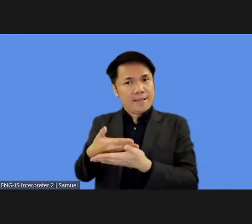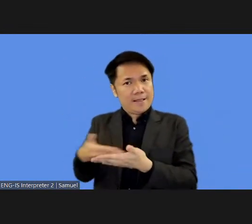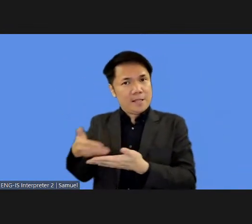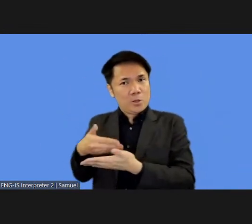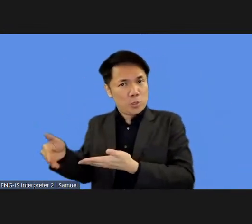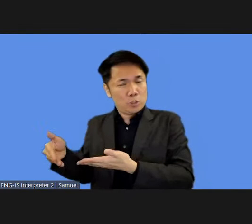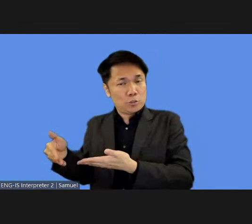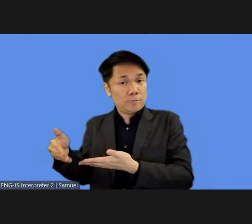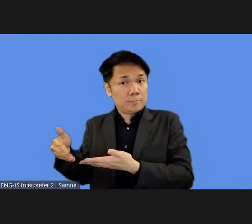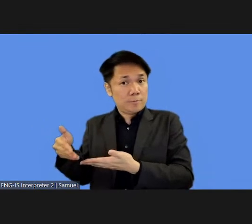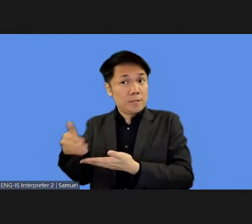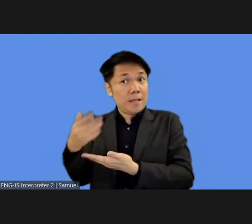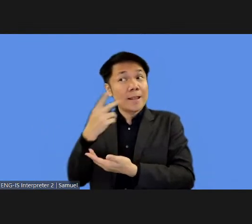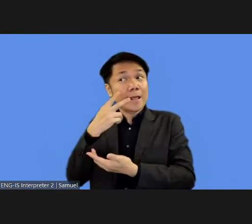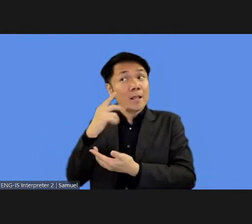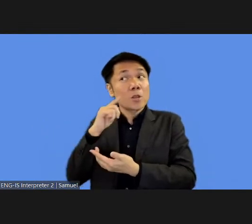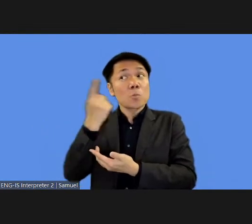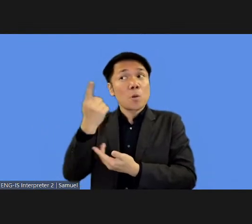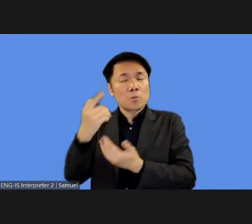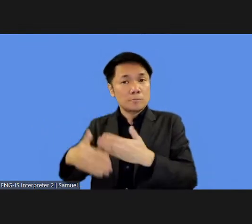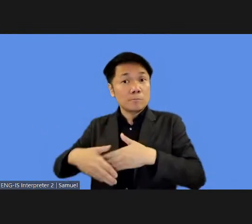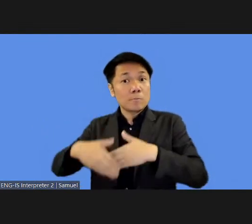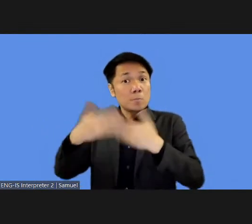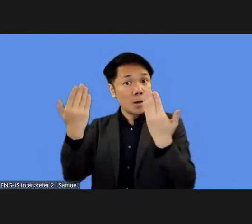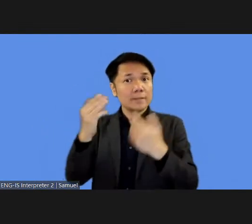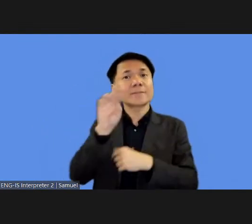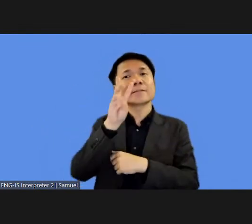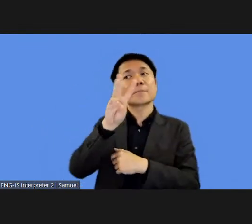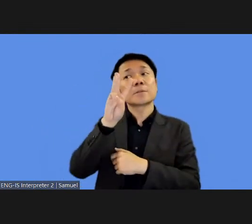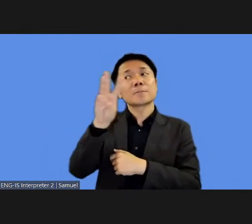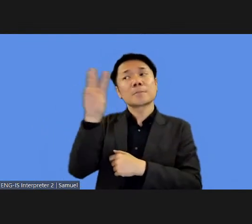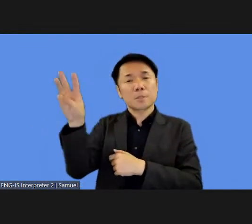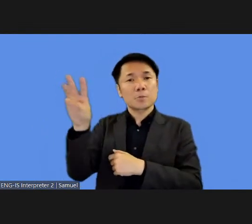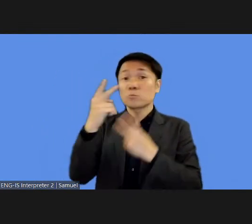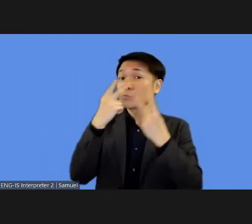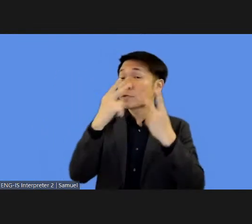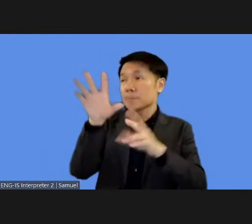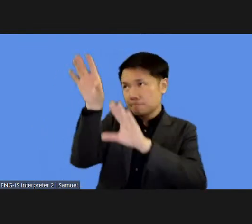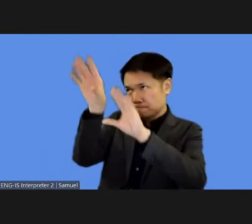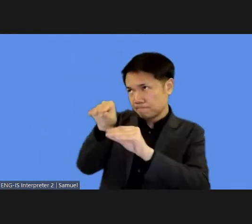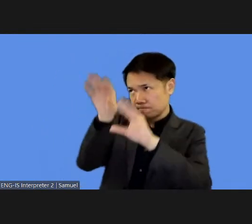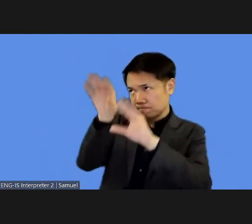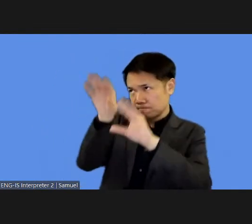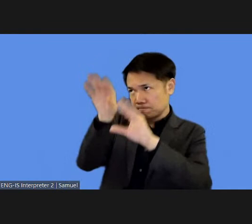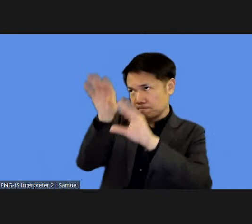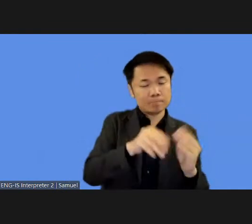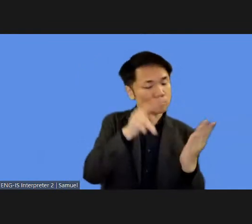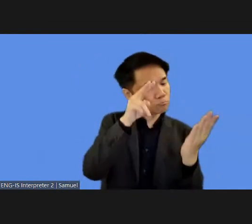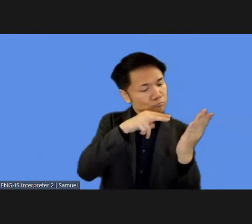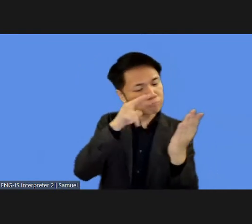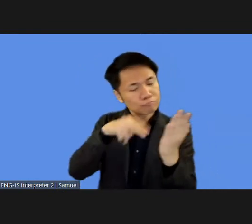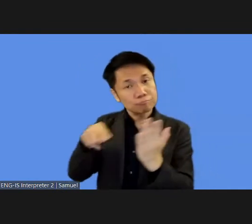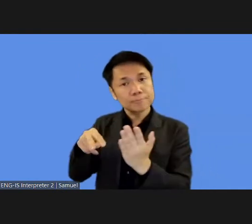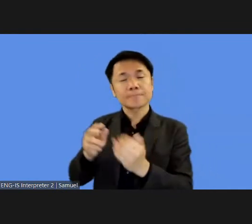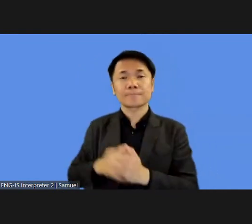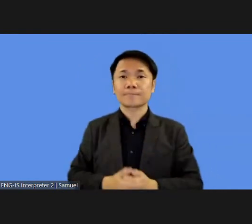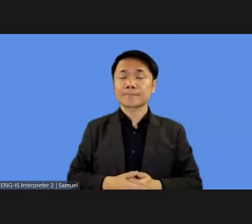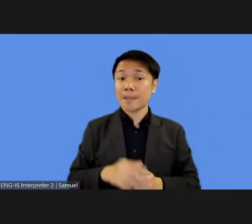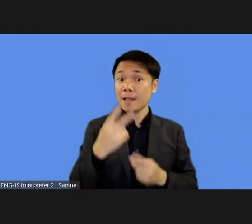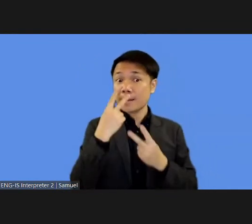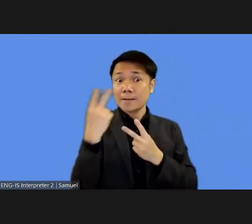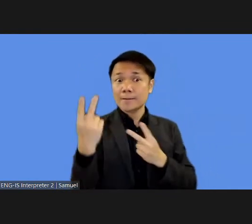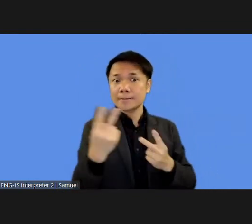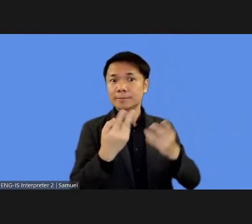platform hopefully by tomorrow morning, and people can consult them. A few other announcements that you see on the screen. There